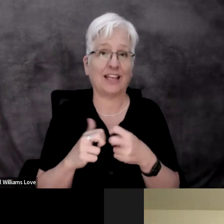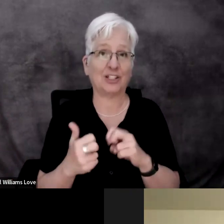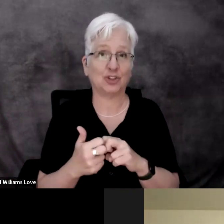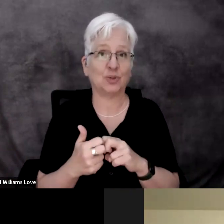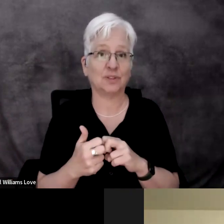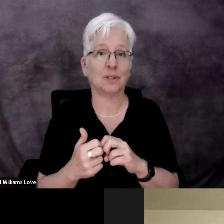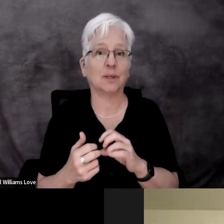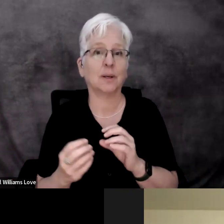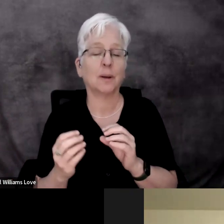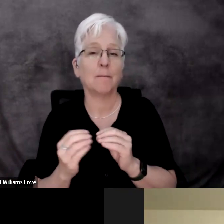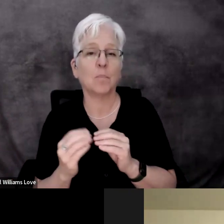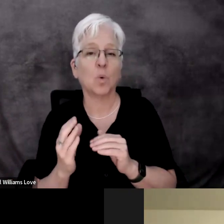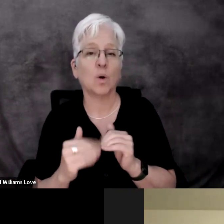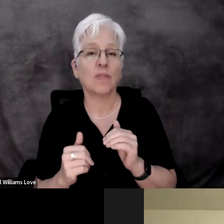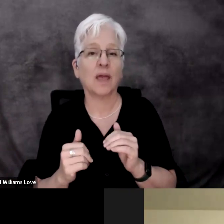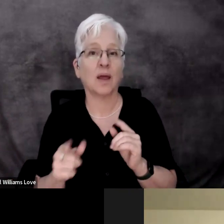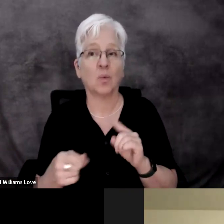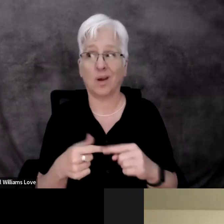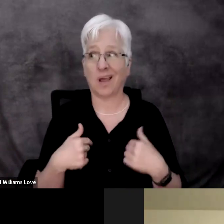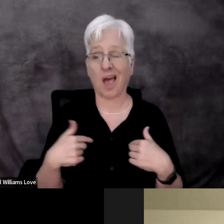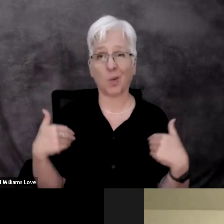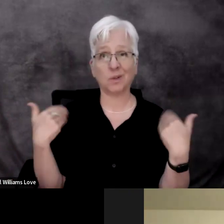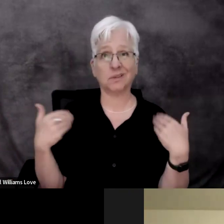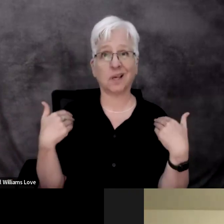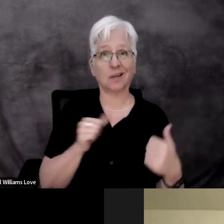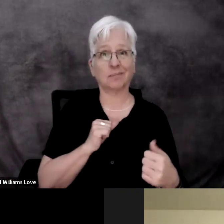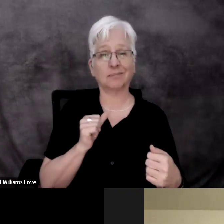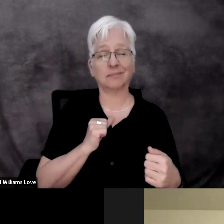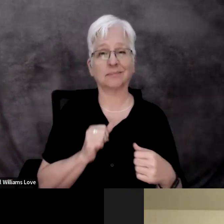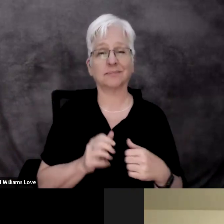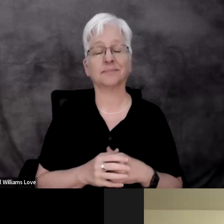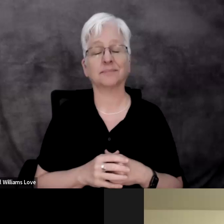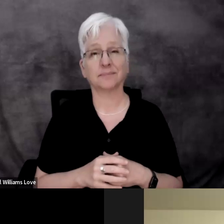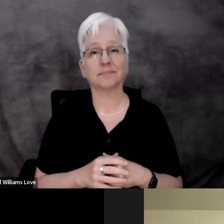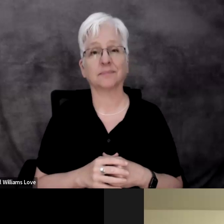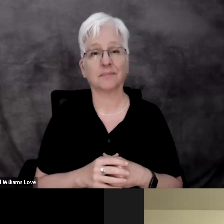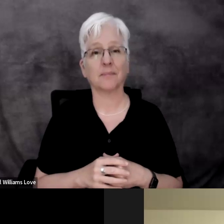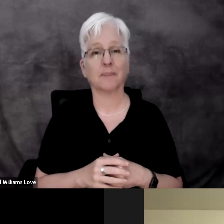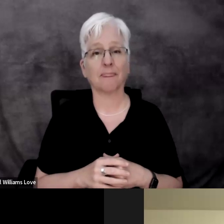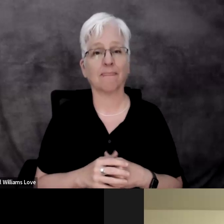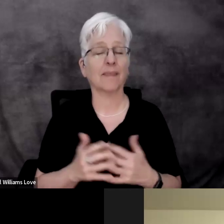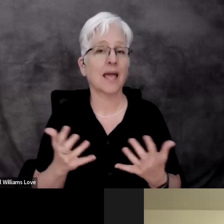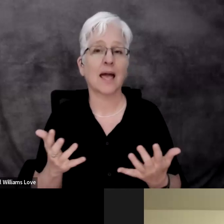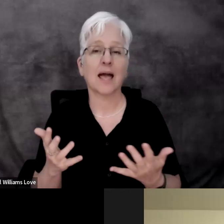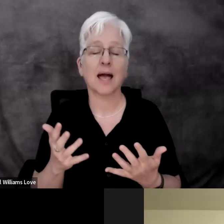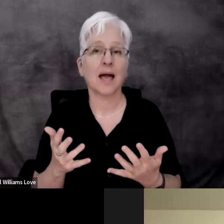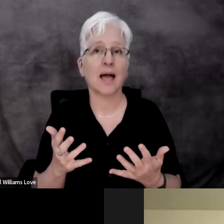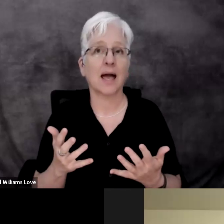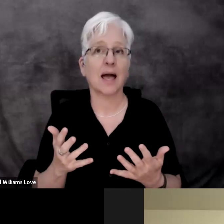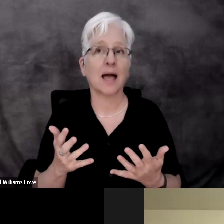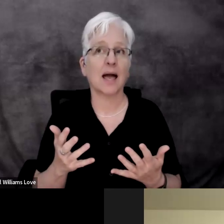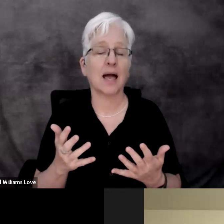than what it was when I was young. And I would just say that I would hope